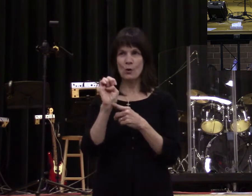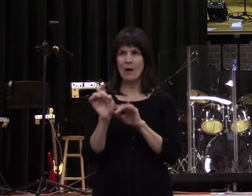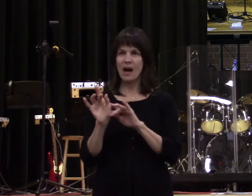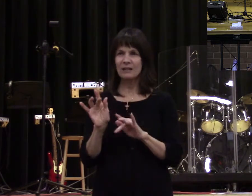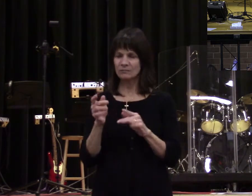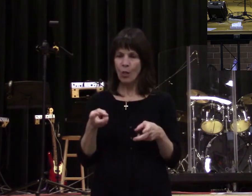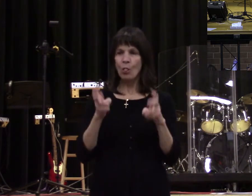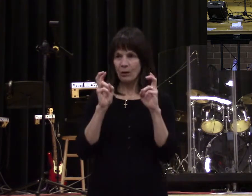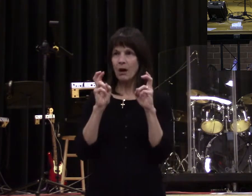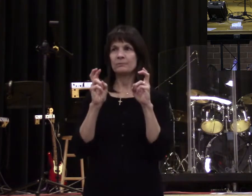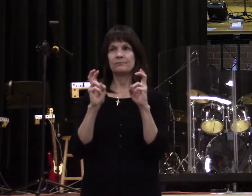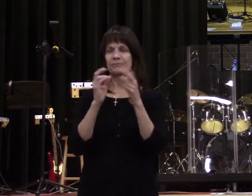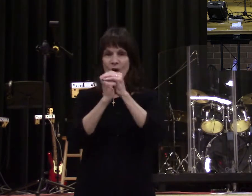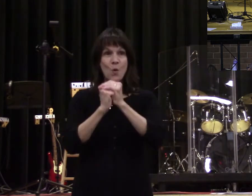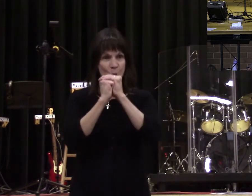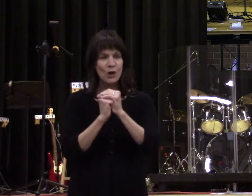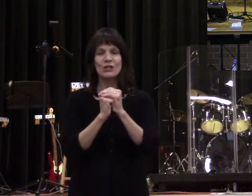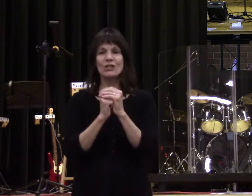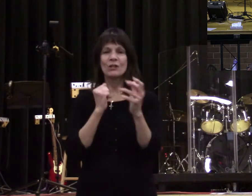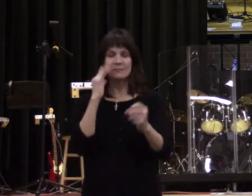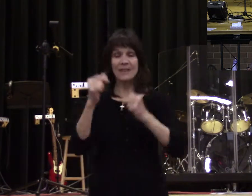it's just really good worship.